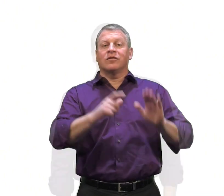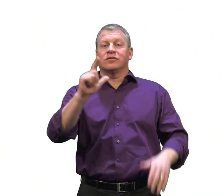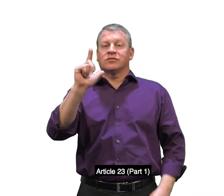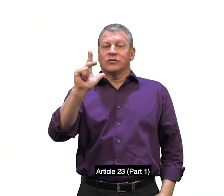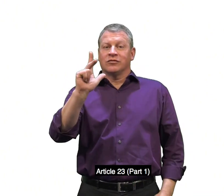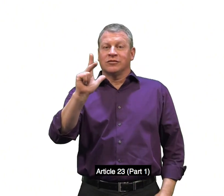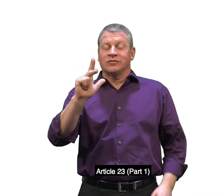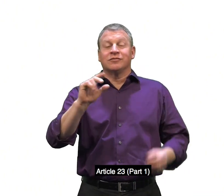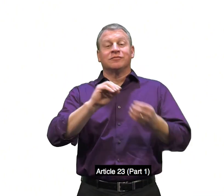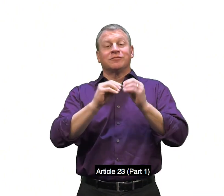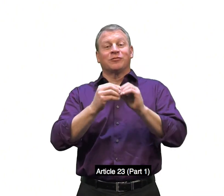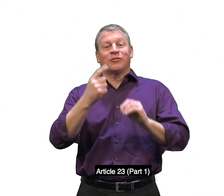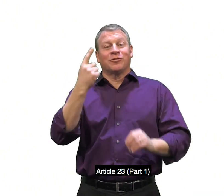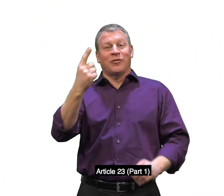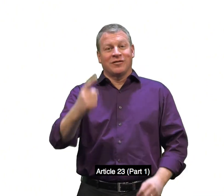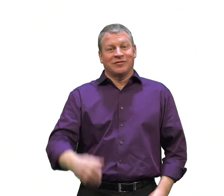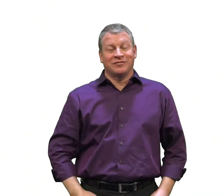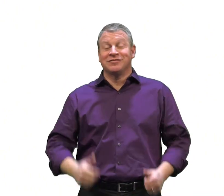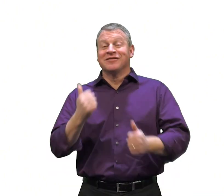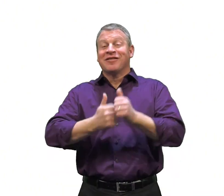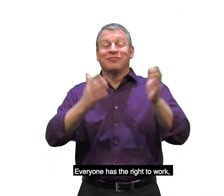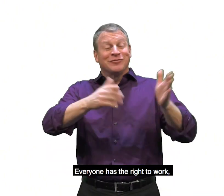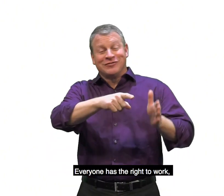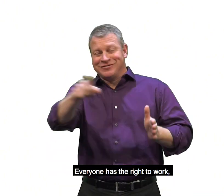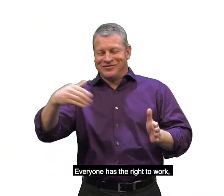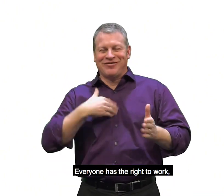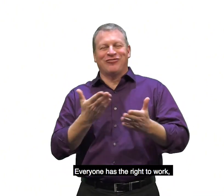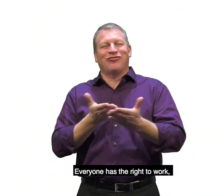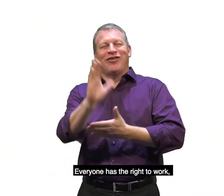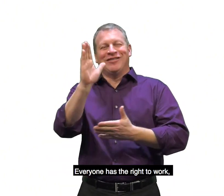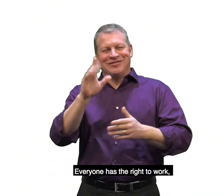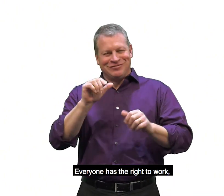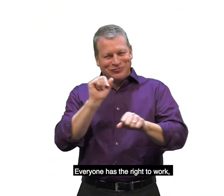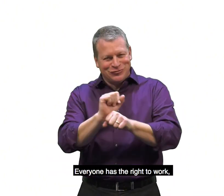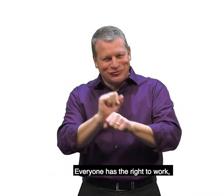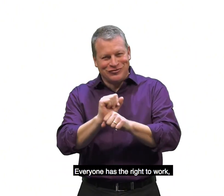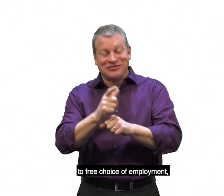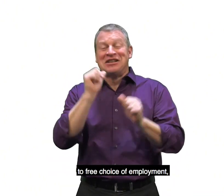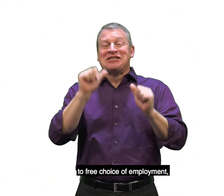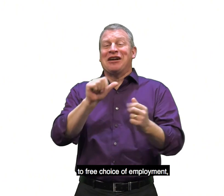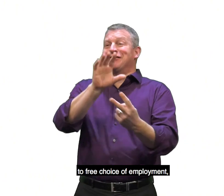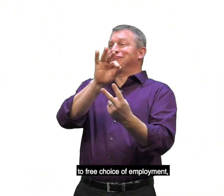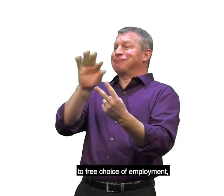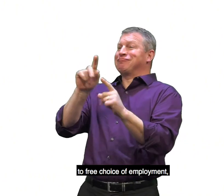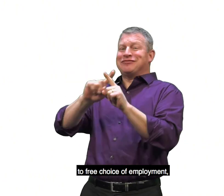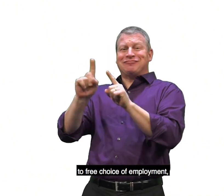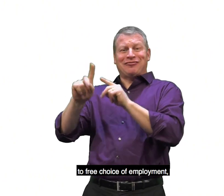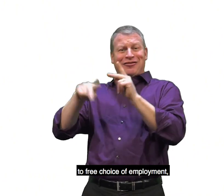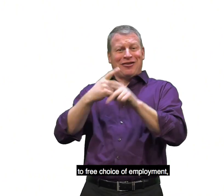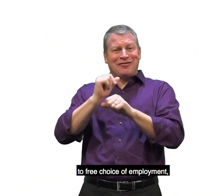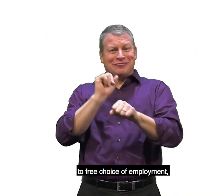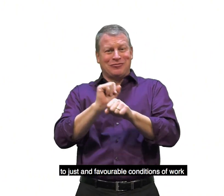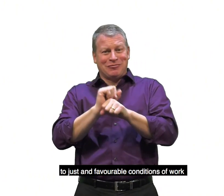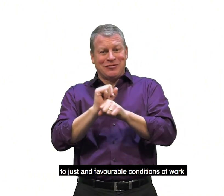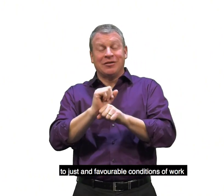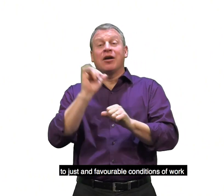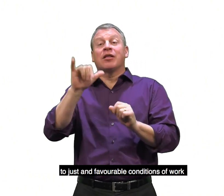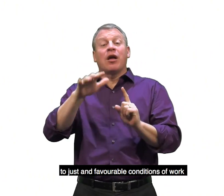Article 23, Part 1. Everyone has the right to work, to free choice of employment, to just and